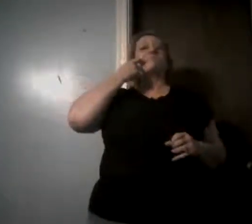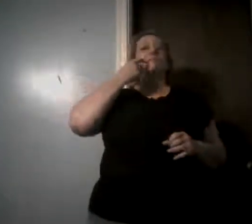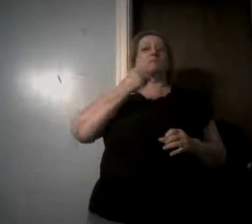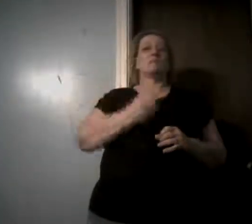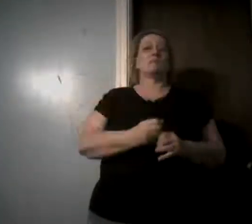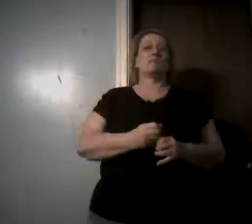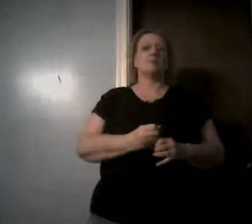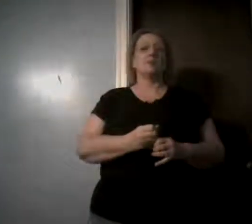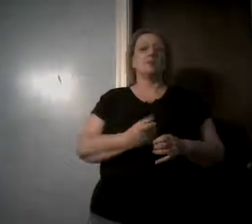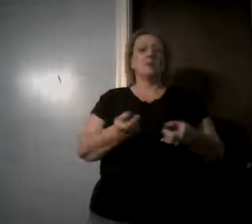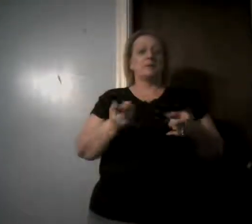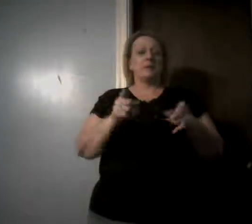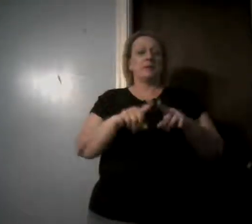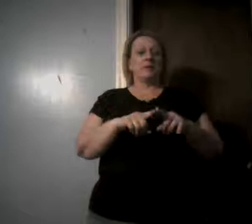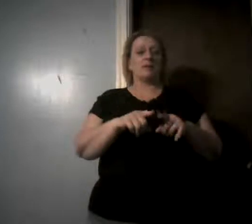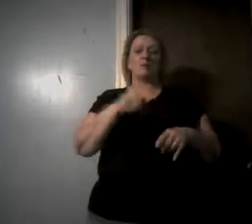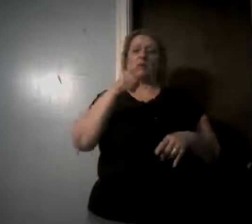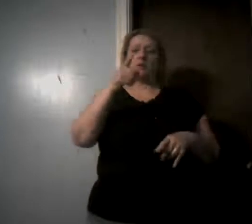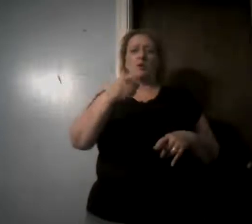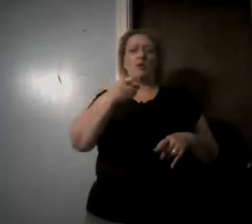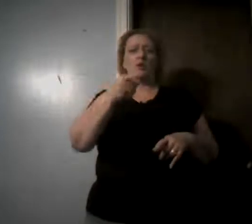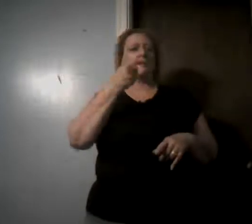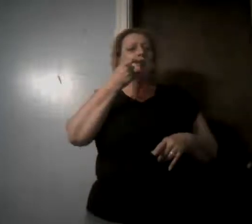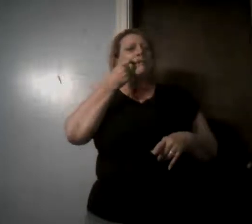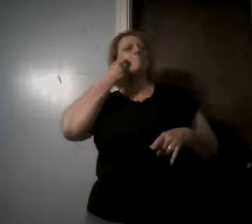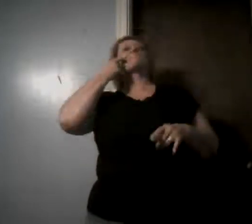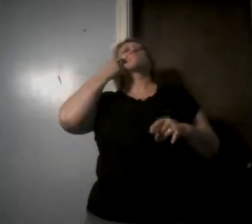is when you are addicted to alcohol and think you need it to get by.